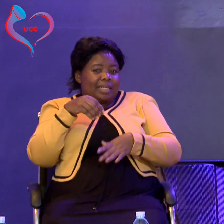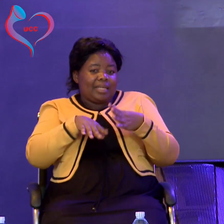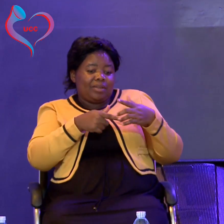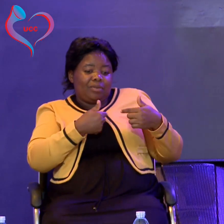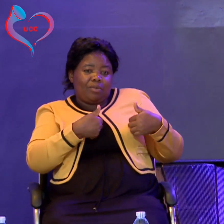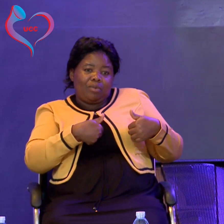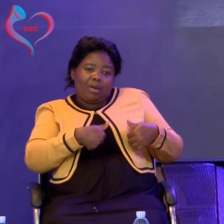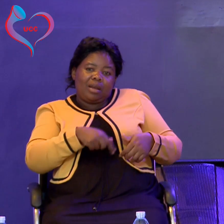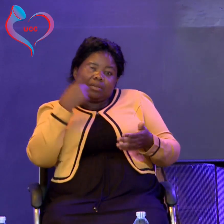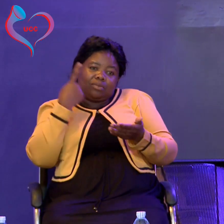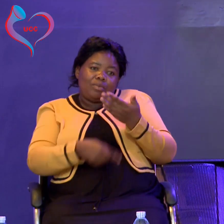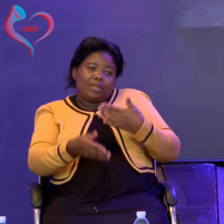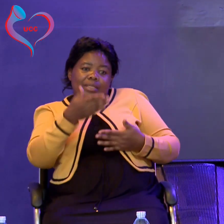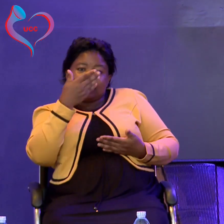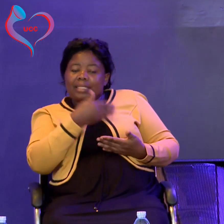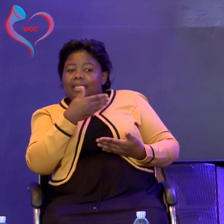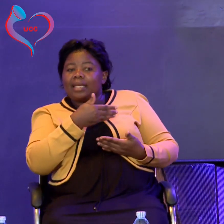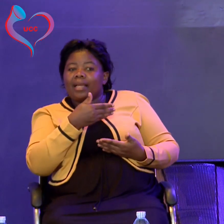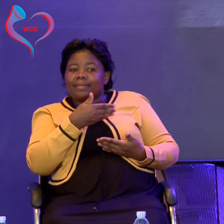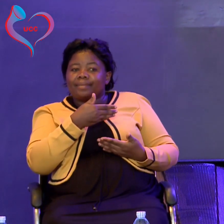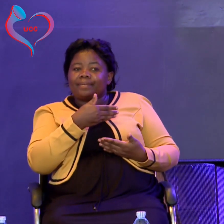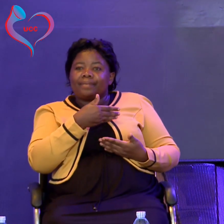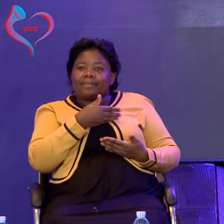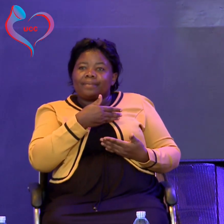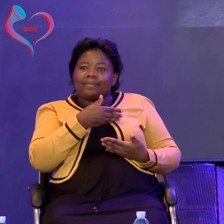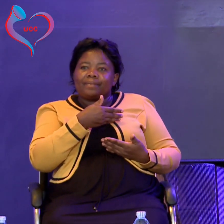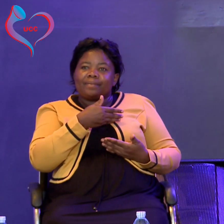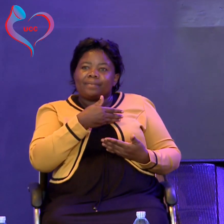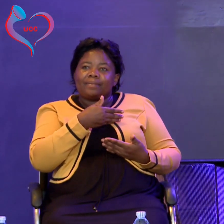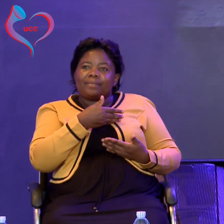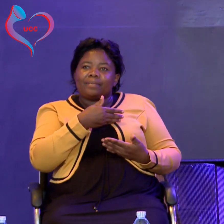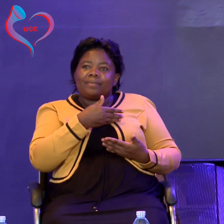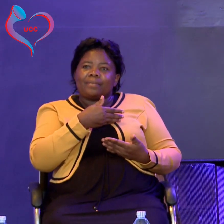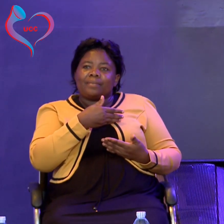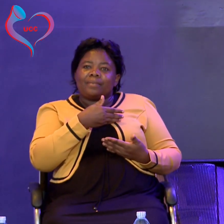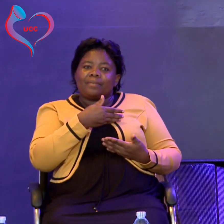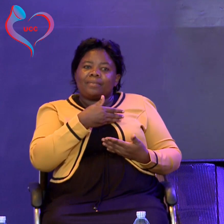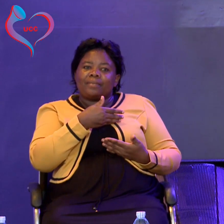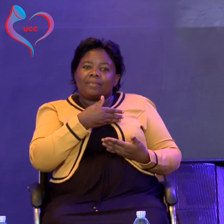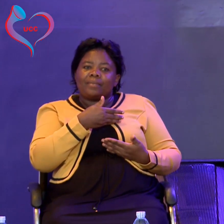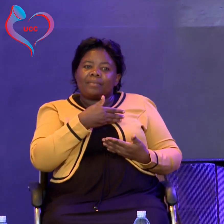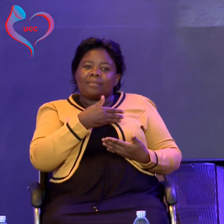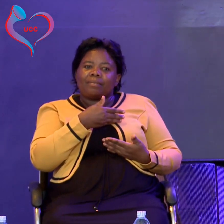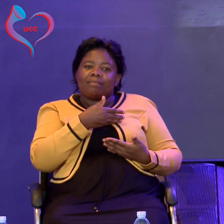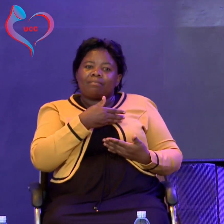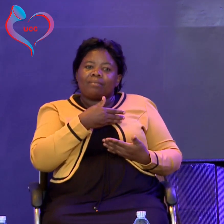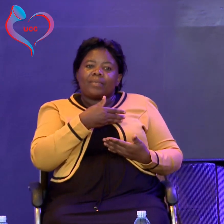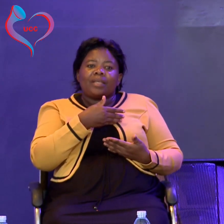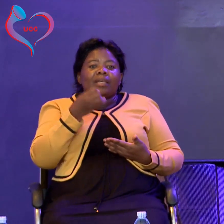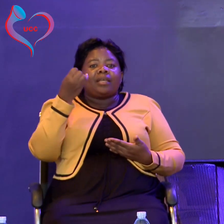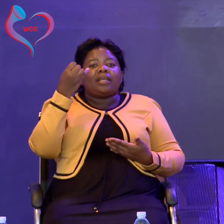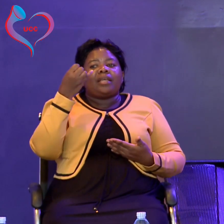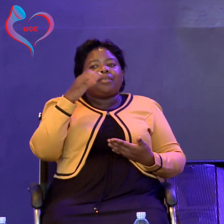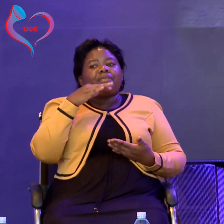mutima ekibayo. In the heart, what is there? Bwabayo ngo kyogera nti nze kubanga nze sirwala because of